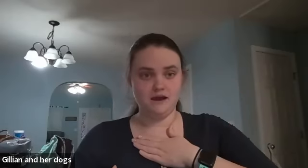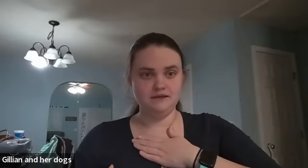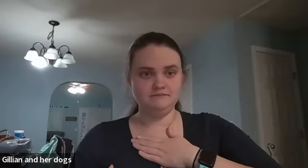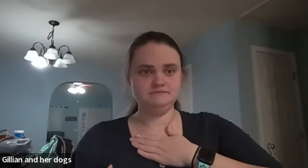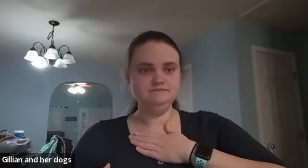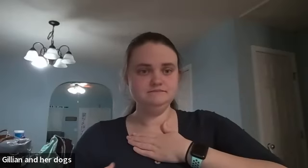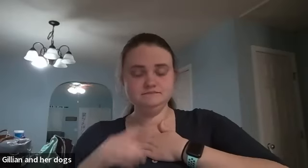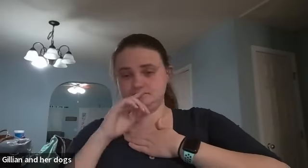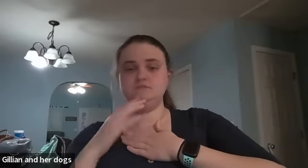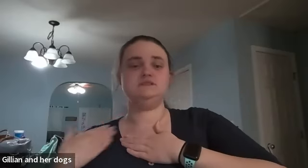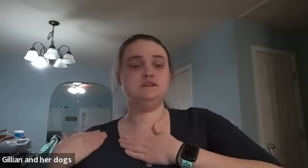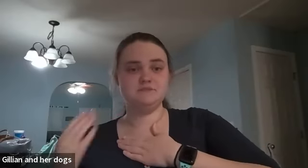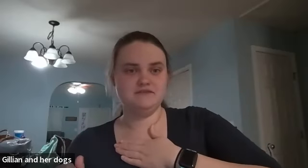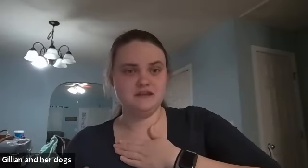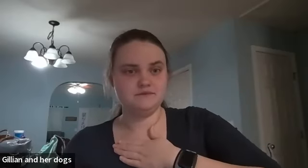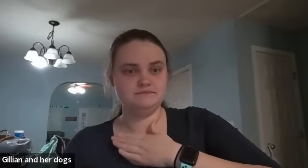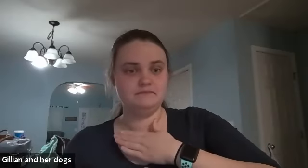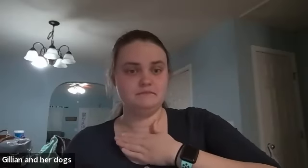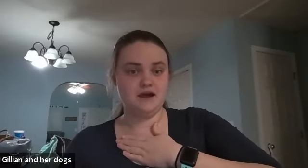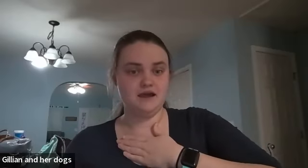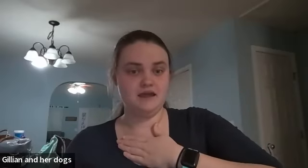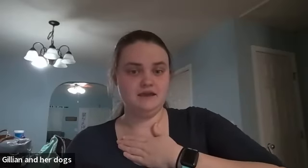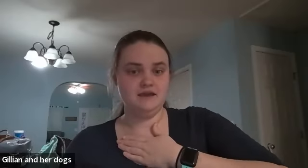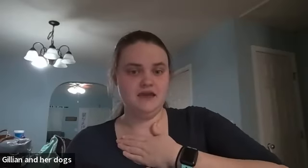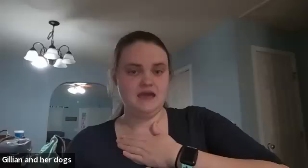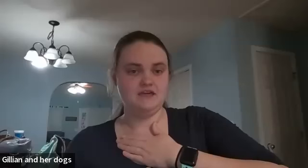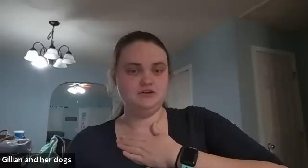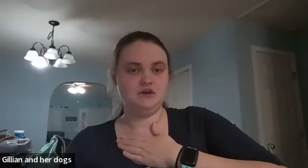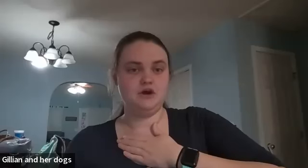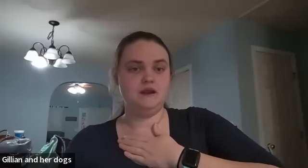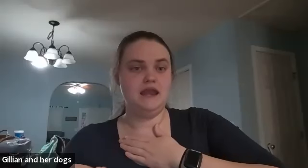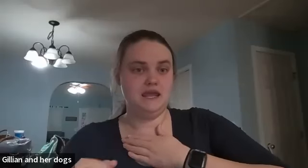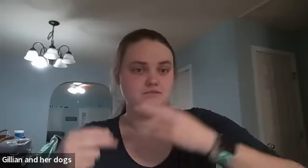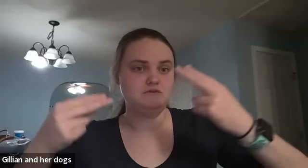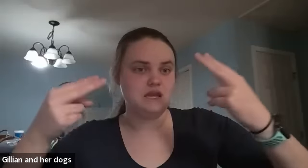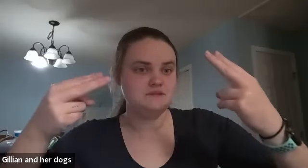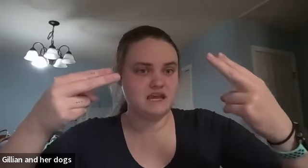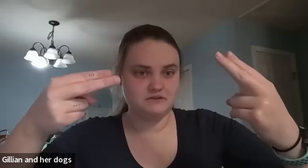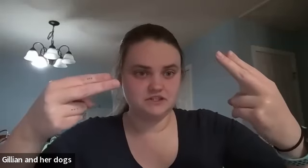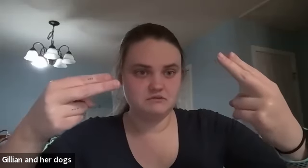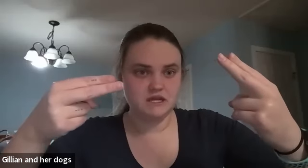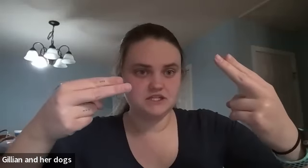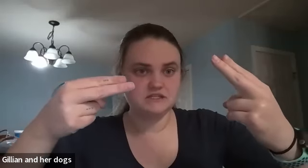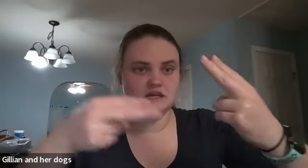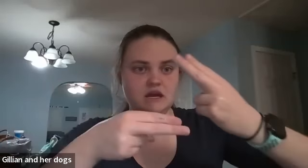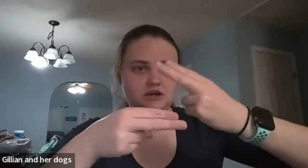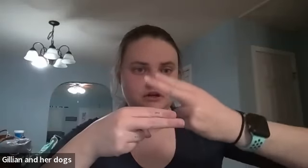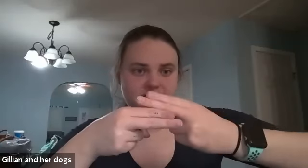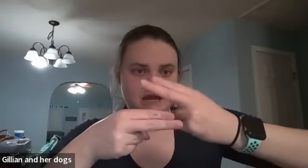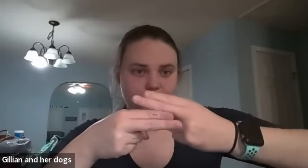my, excuse me, had the hiccups, my, and then you go name. So name is like having 2 H's, and you're going to tap one